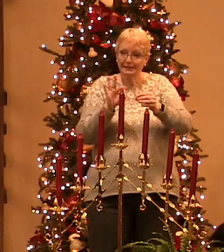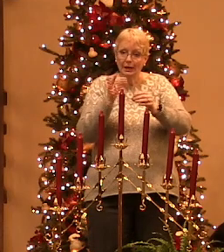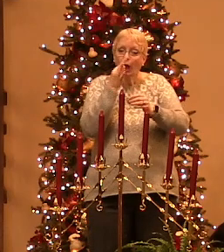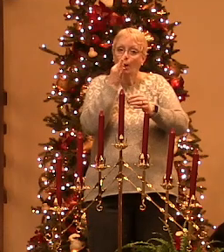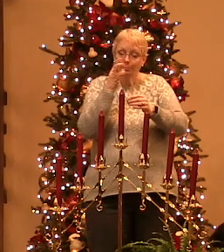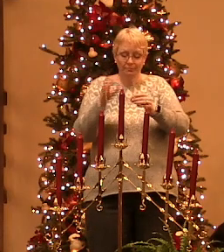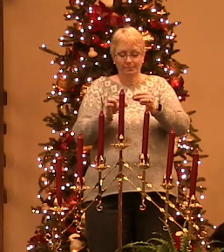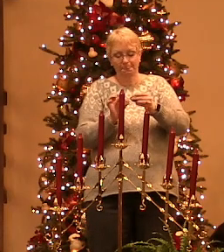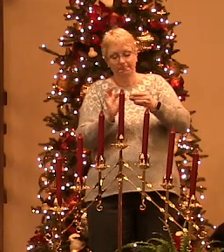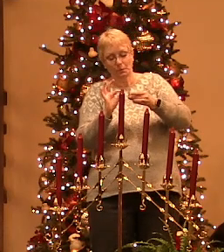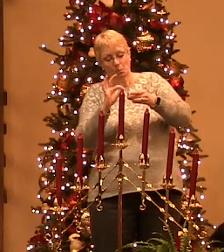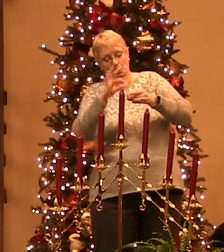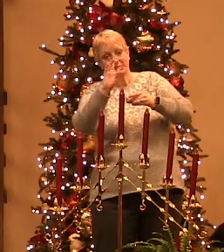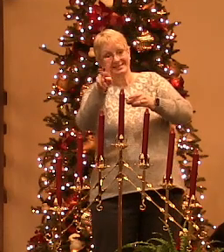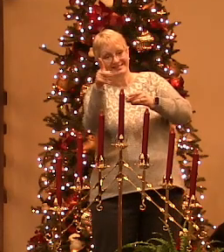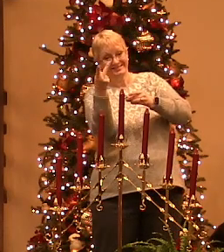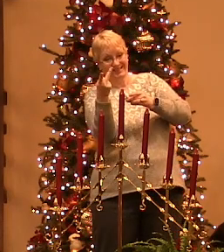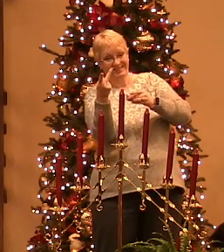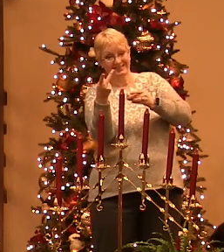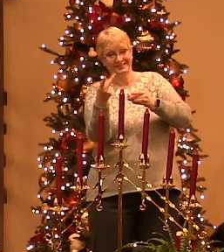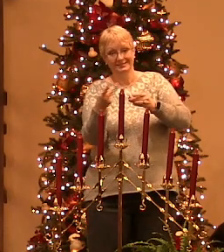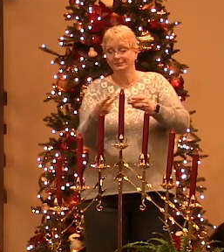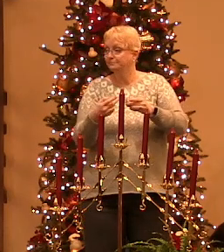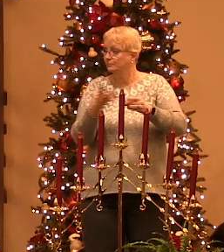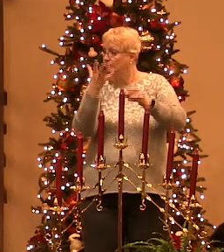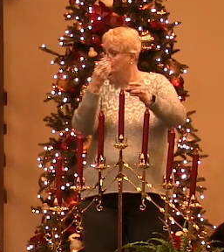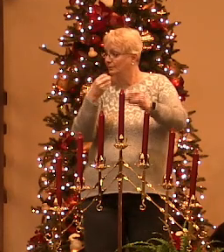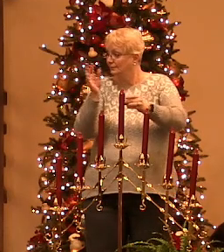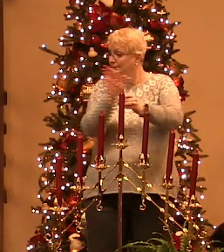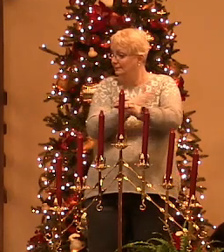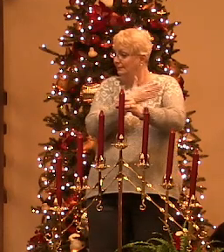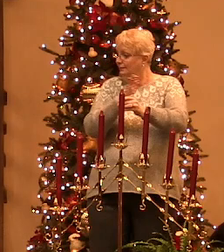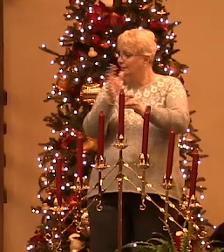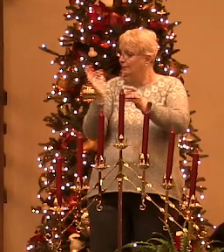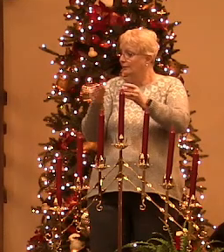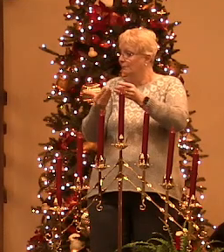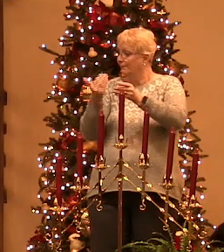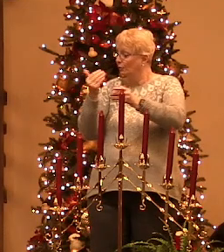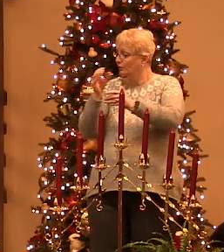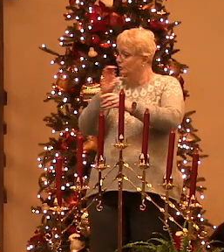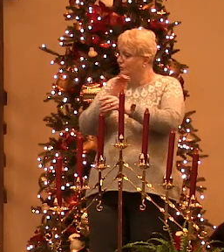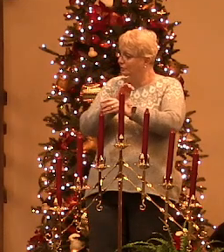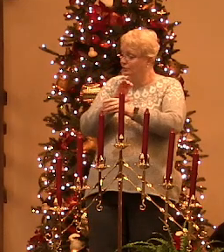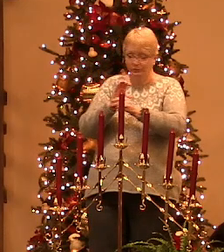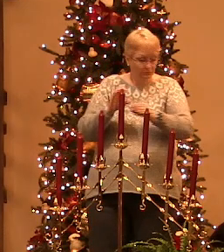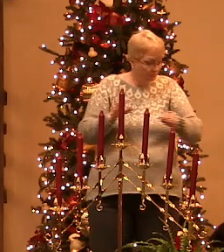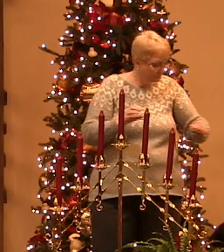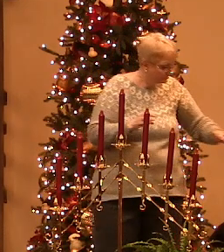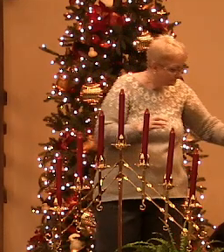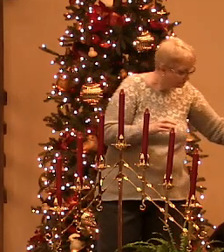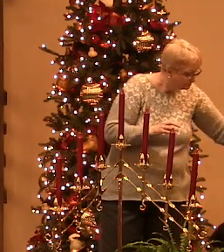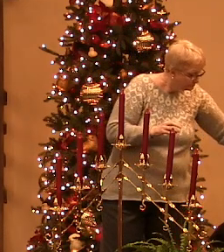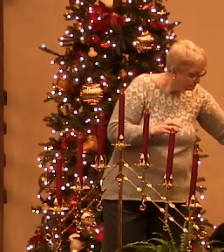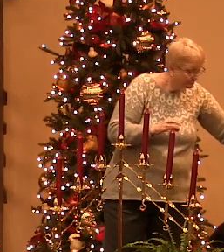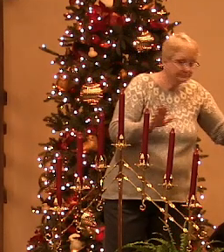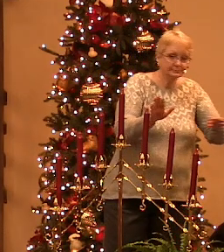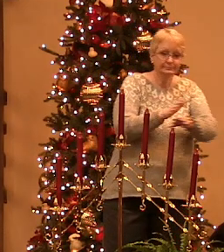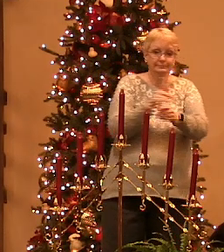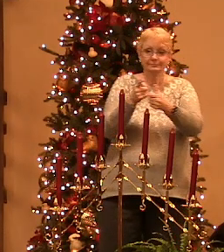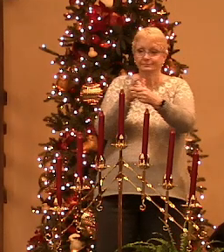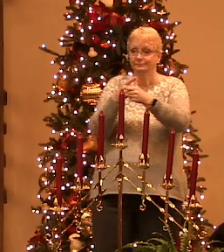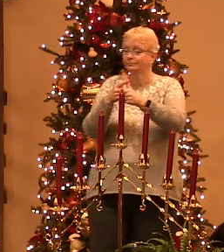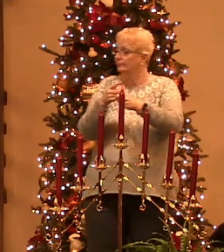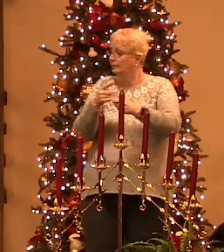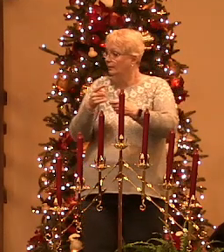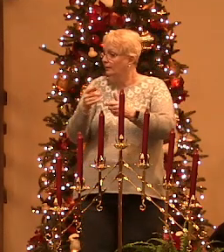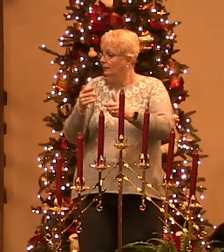just peel off the first part. The other thing I want to say about communion right now, before we sing the first verse, is we practice